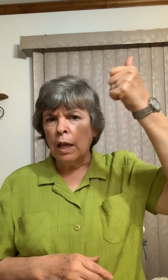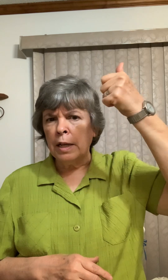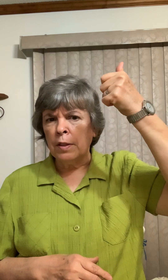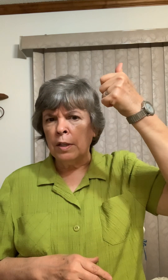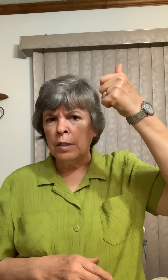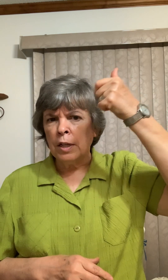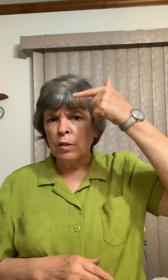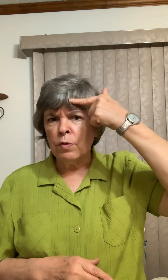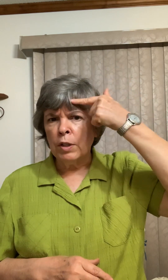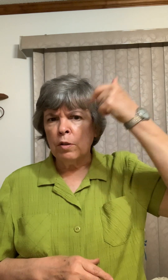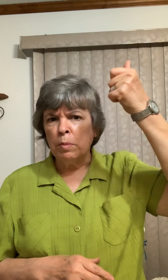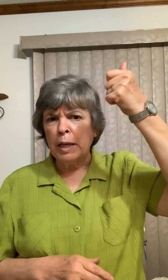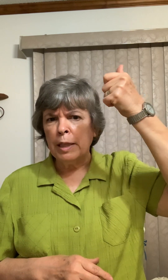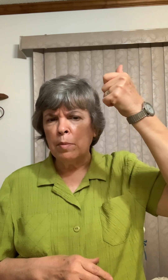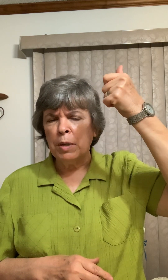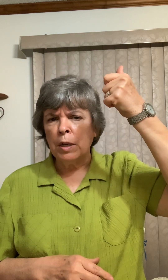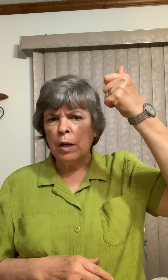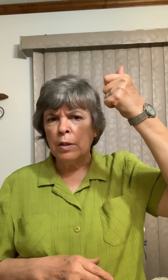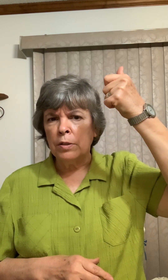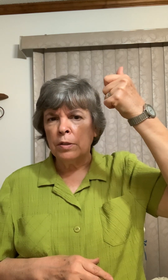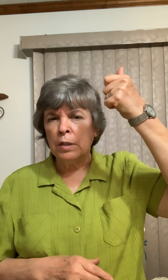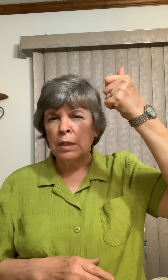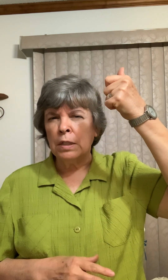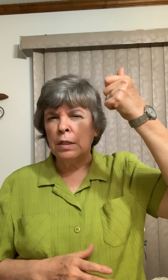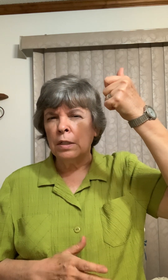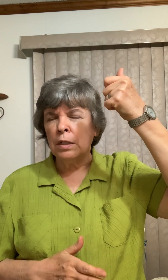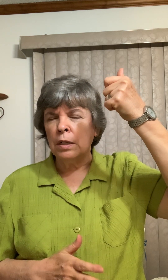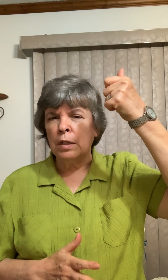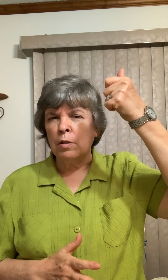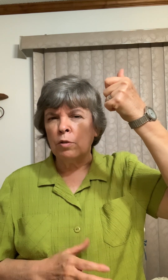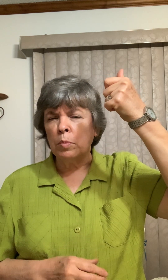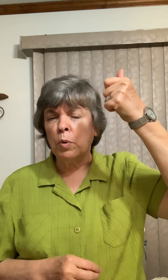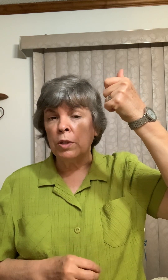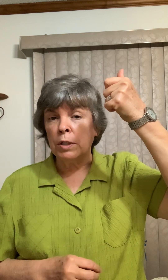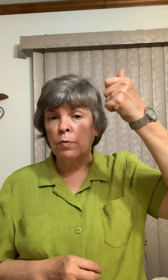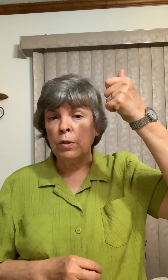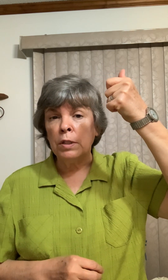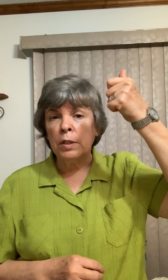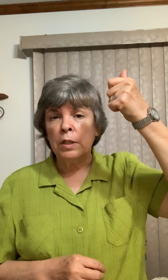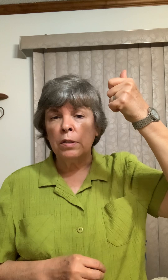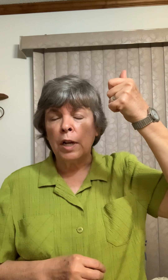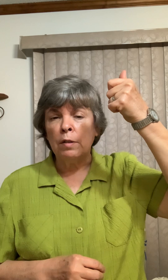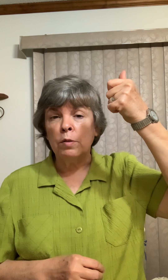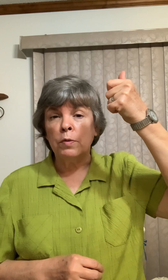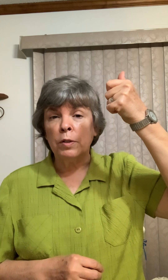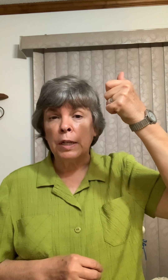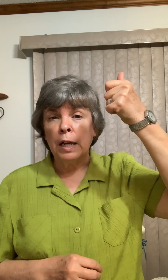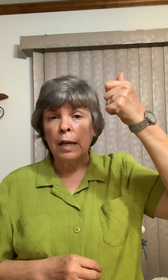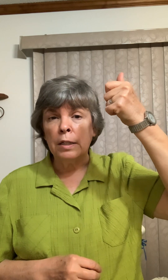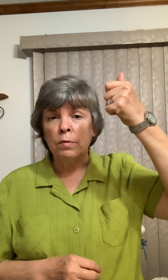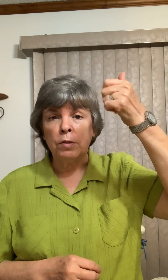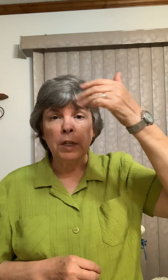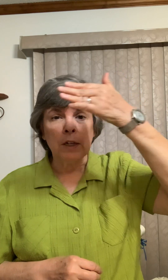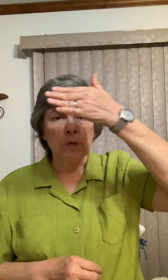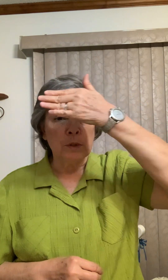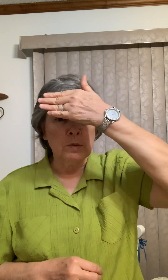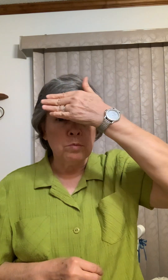like the index finger mainly because it looks more different than the sign for forget, and forget is where you